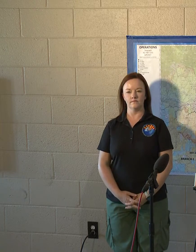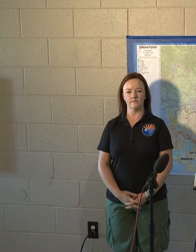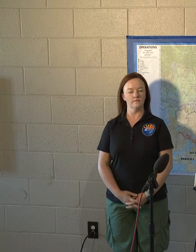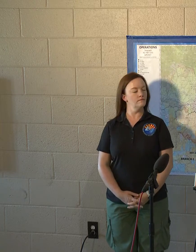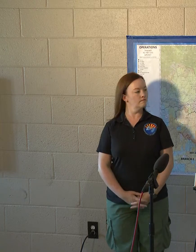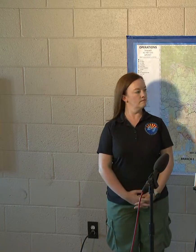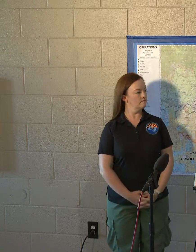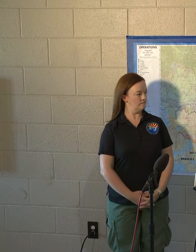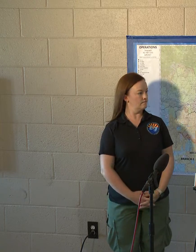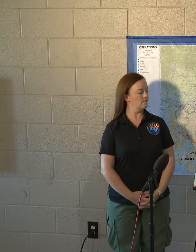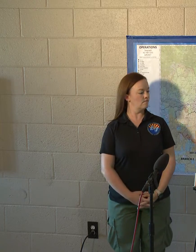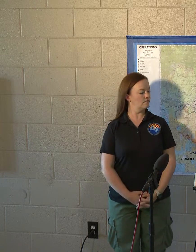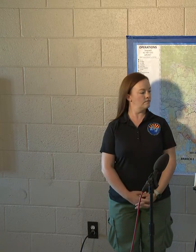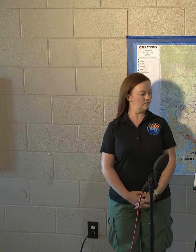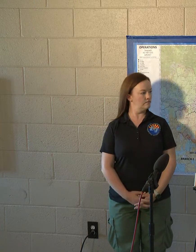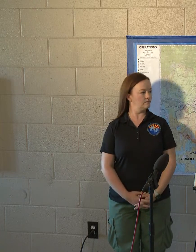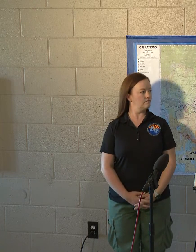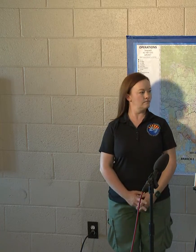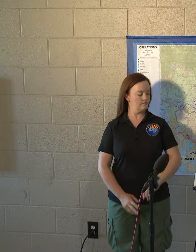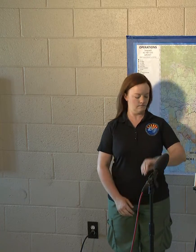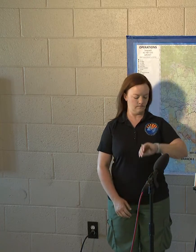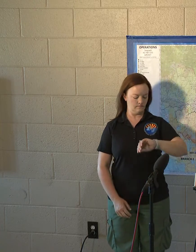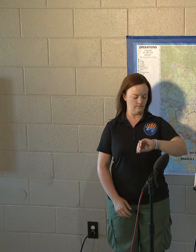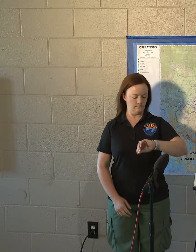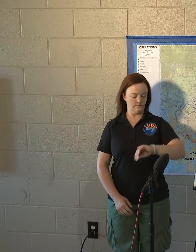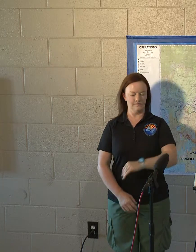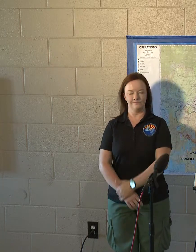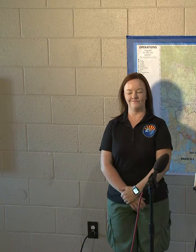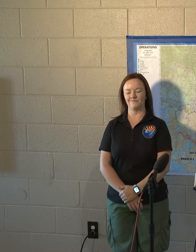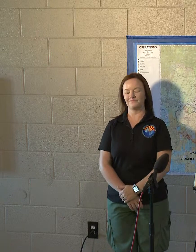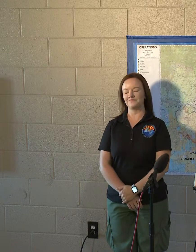Whenever you're ready. 1 minute.